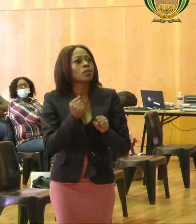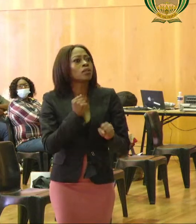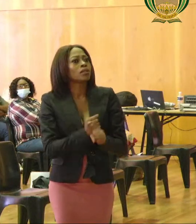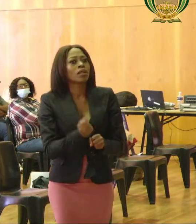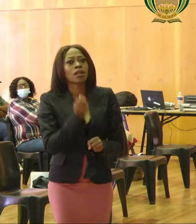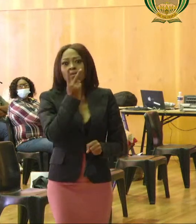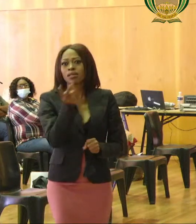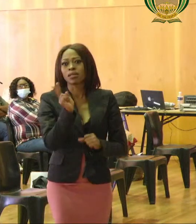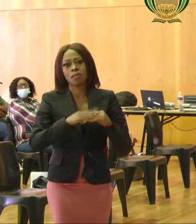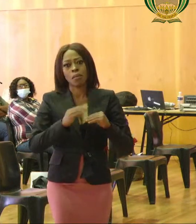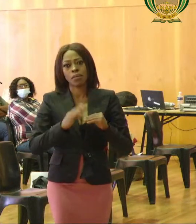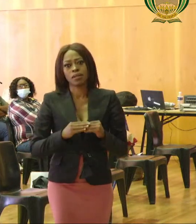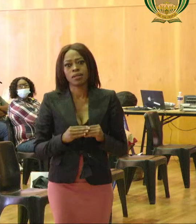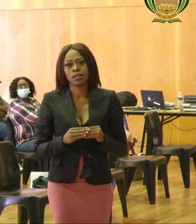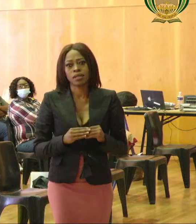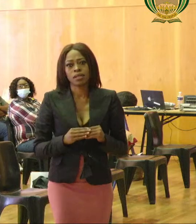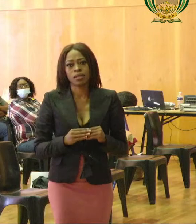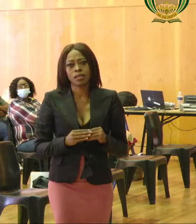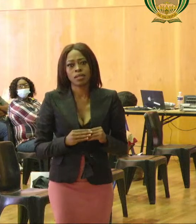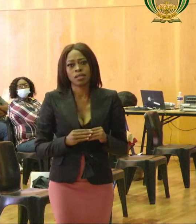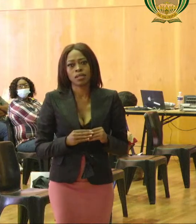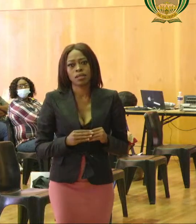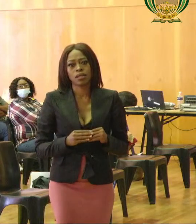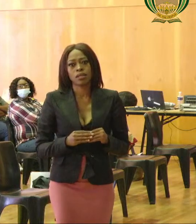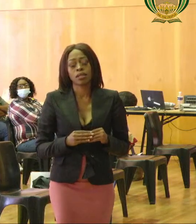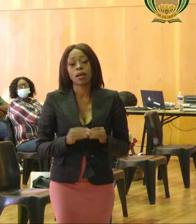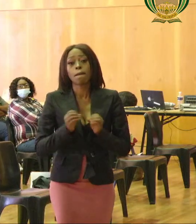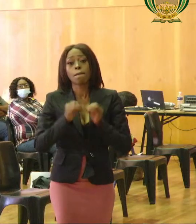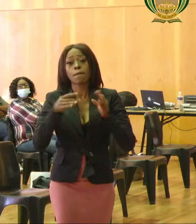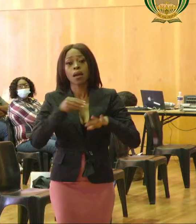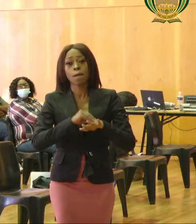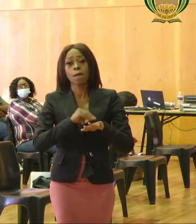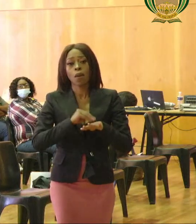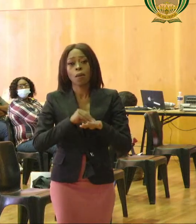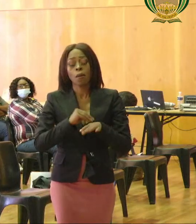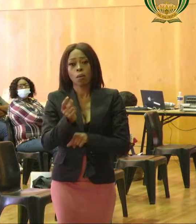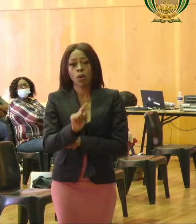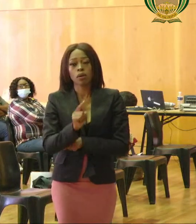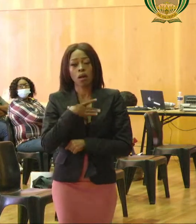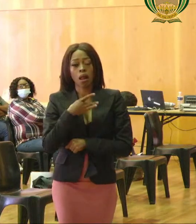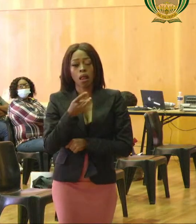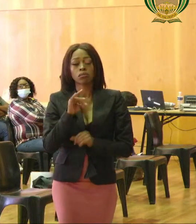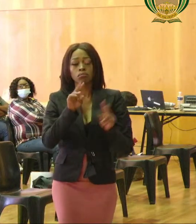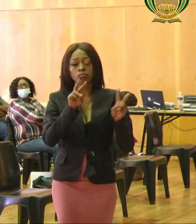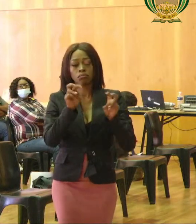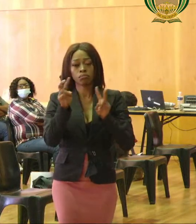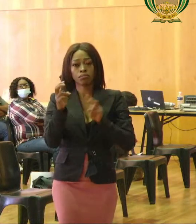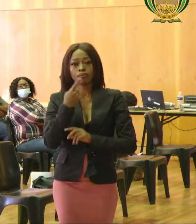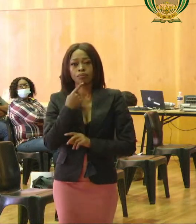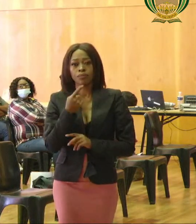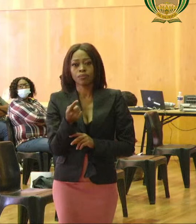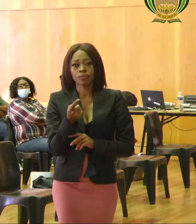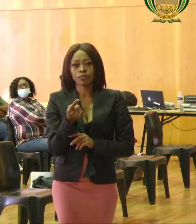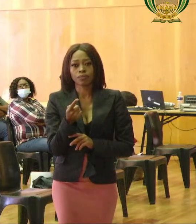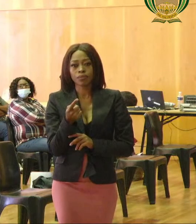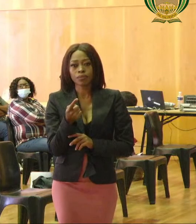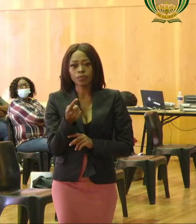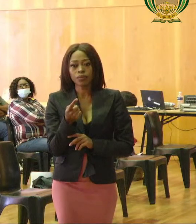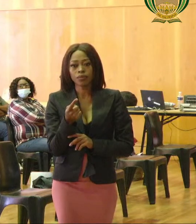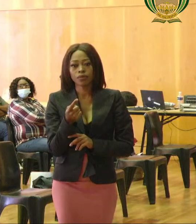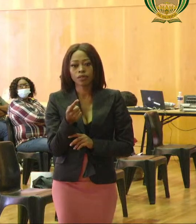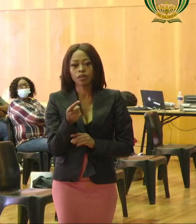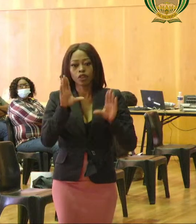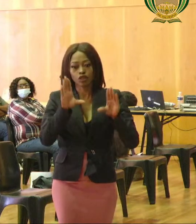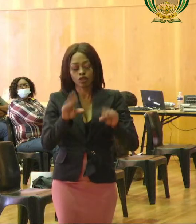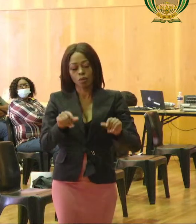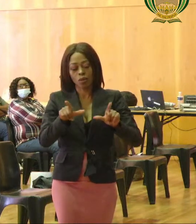malungu. Eyona ngxaki inkulu ke ndithanda le nto into yobana kucinywe le license